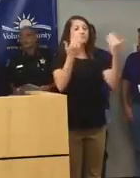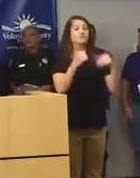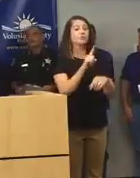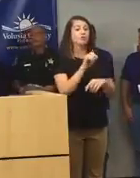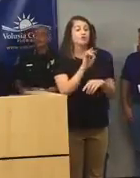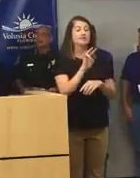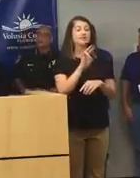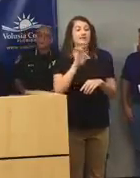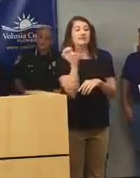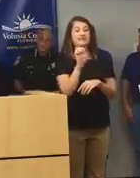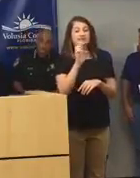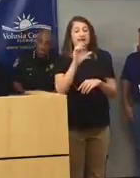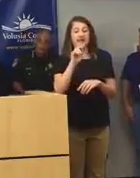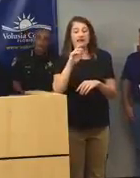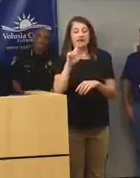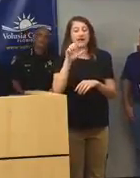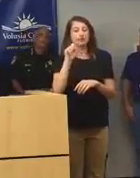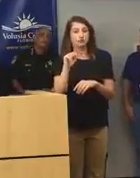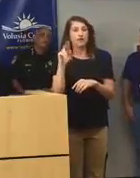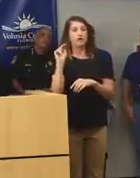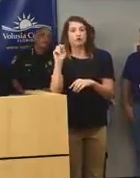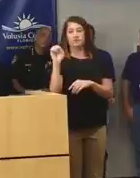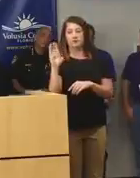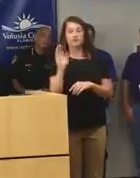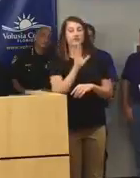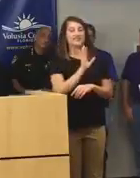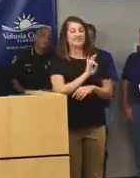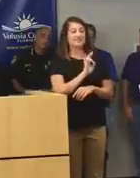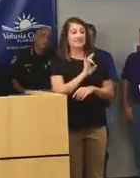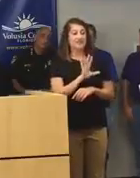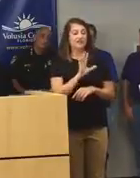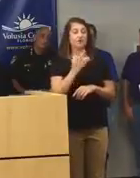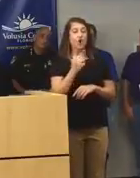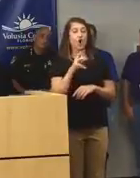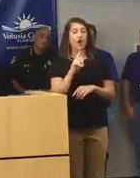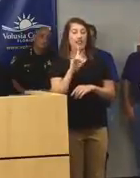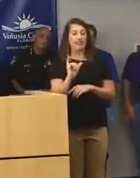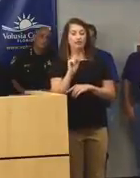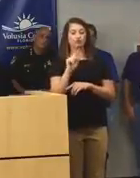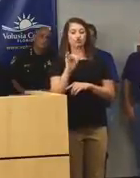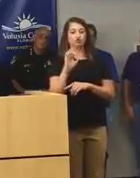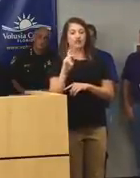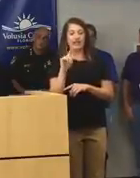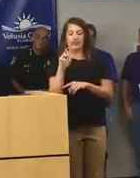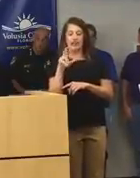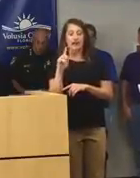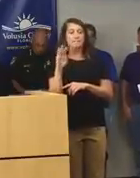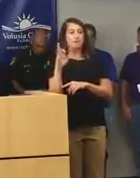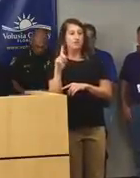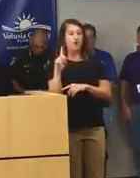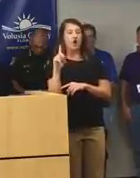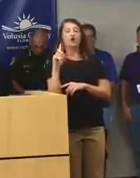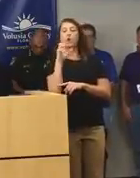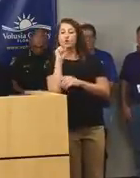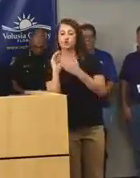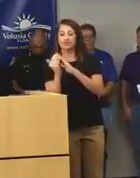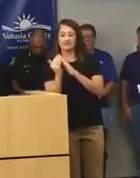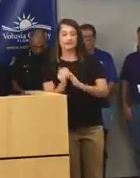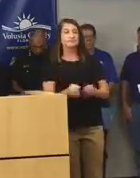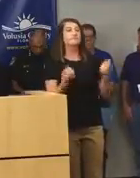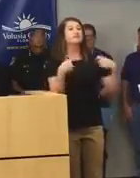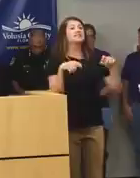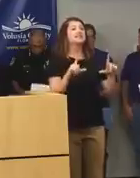East Canal Street, New Smyrna Beach, and 775 Harley Strickland Boulevard in Orange City. The tag office in